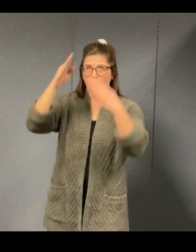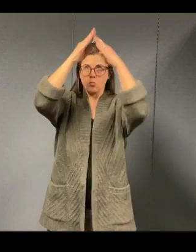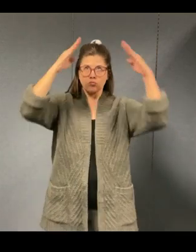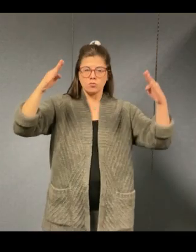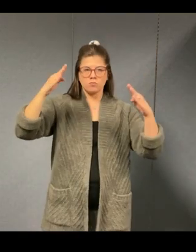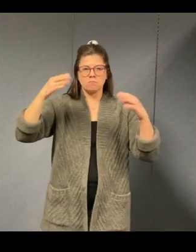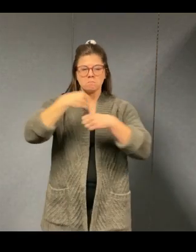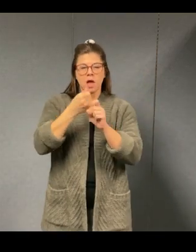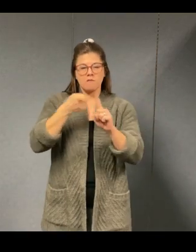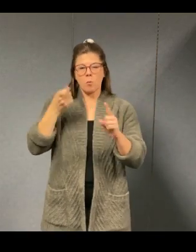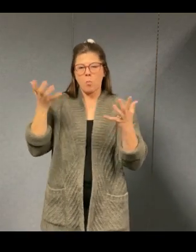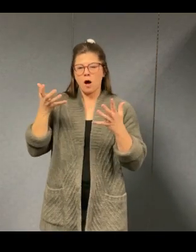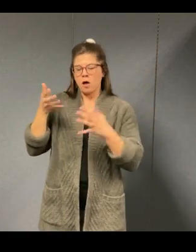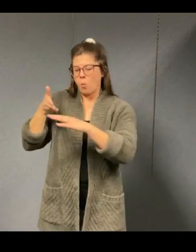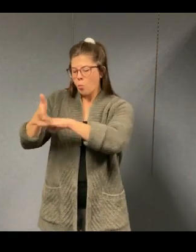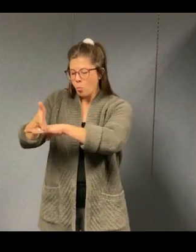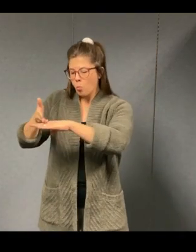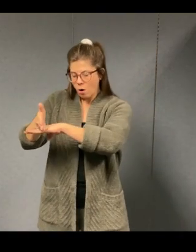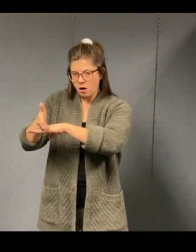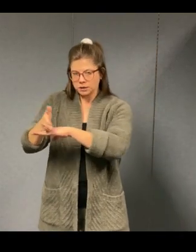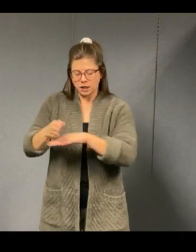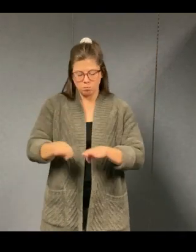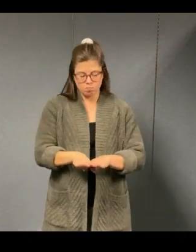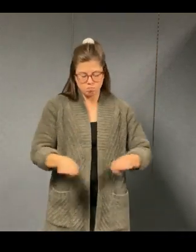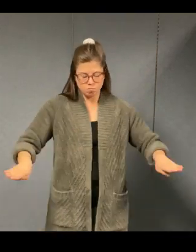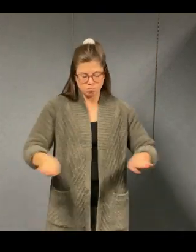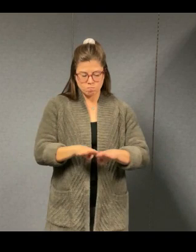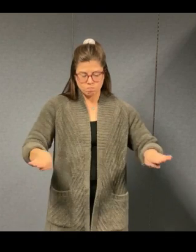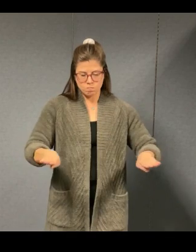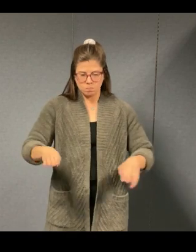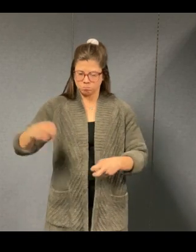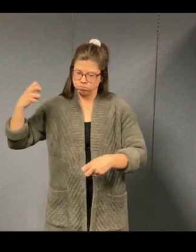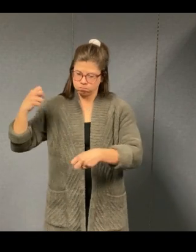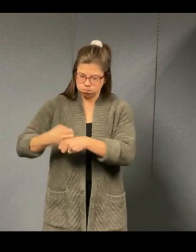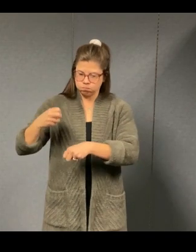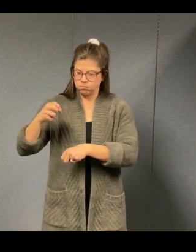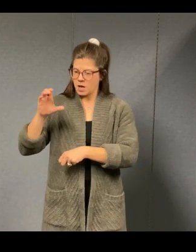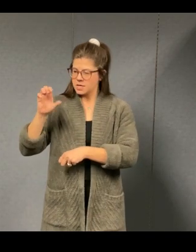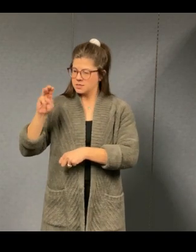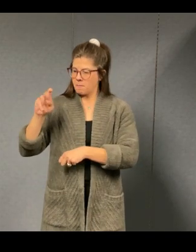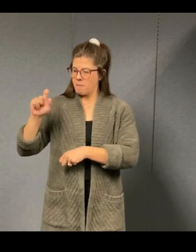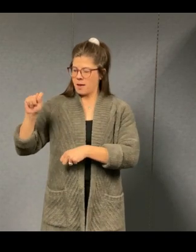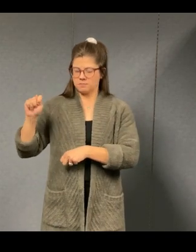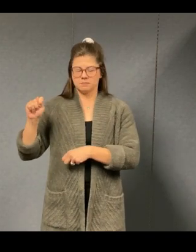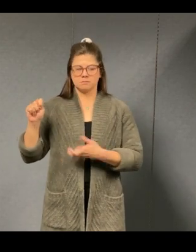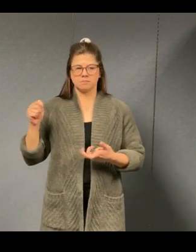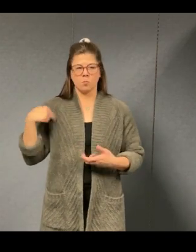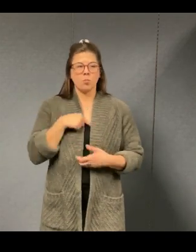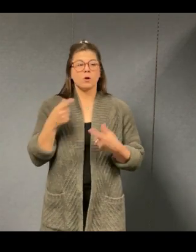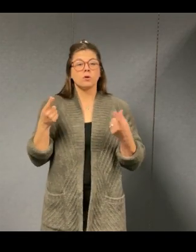it to have a cement floor. We are going to use geometry to show how Mr.